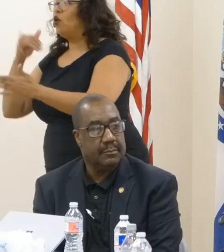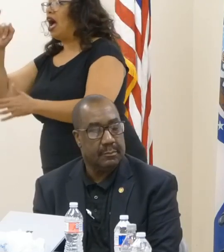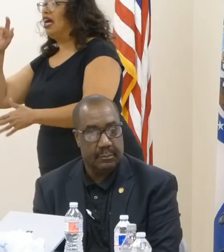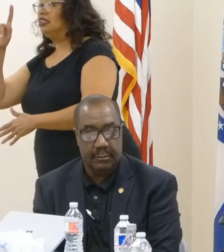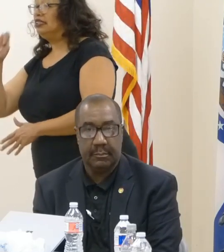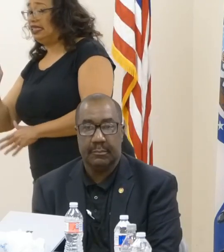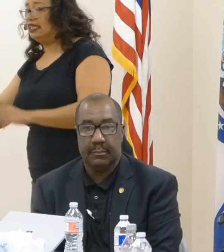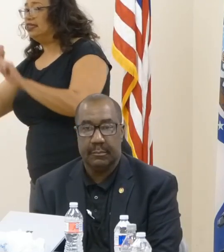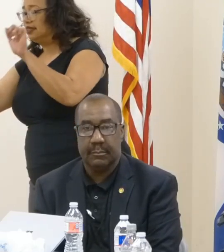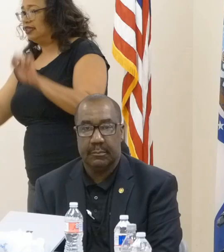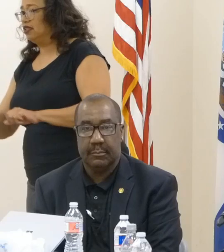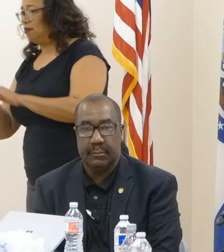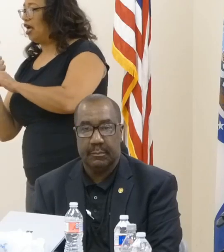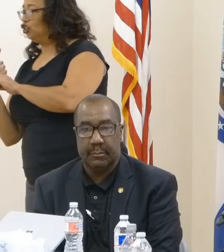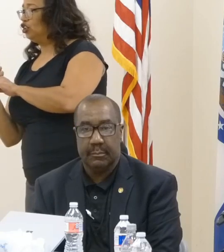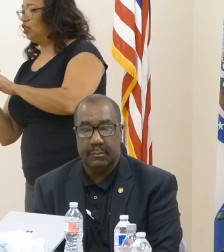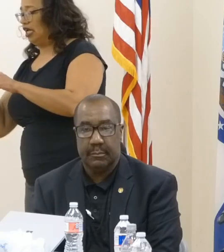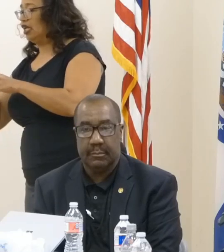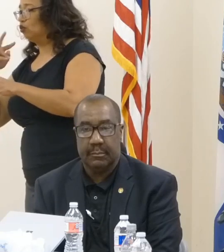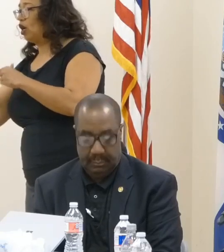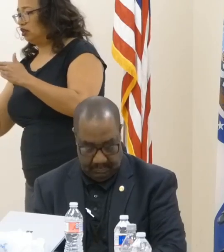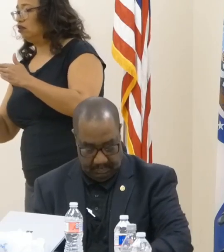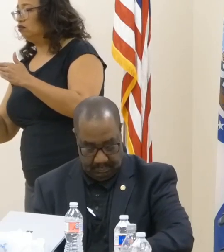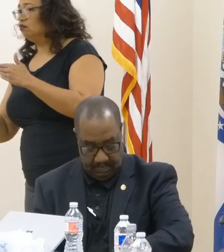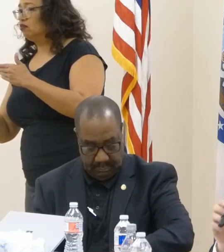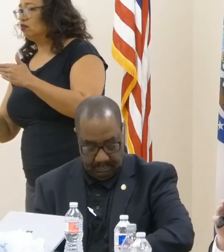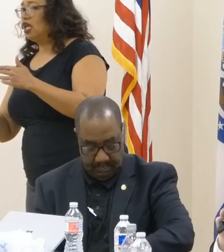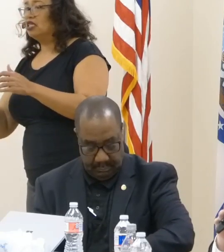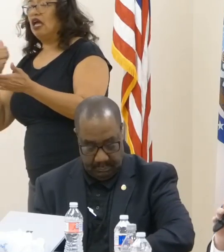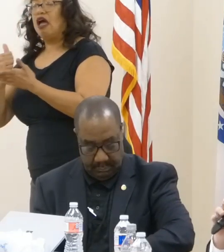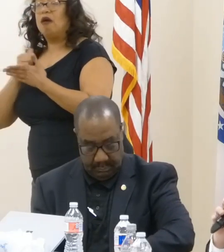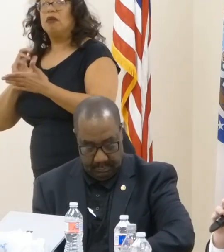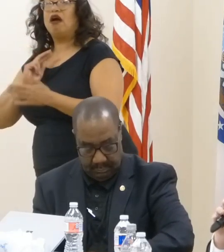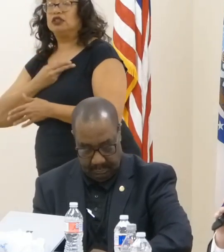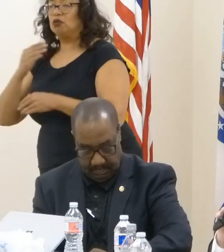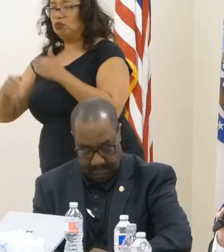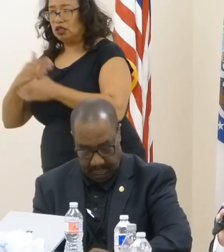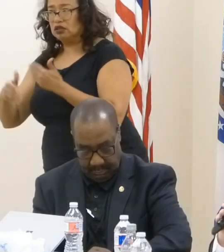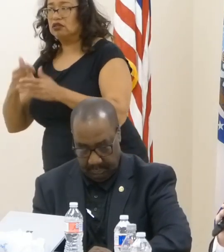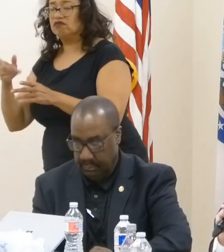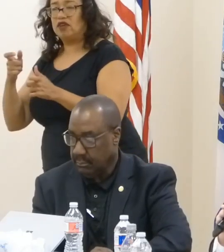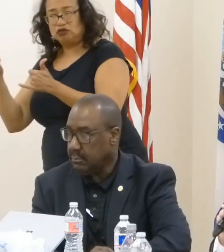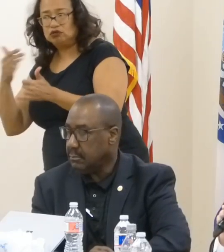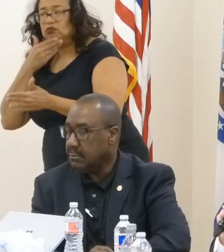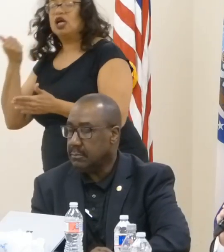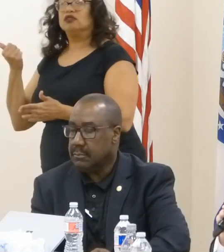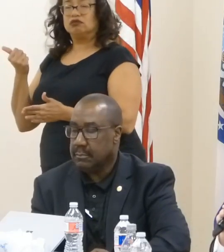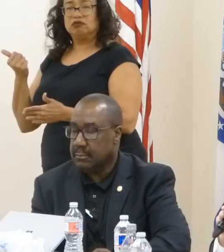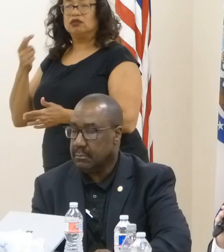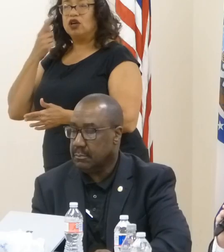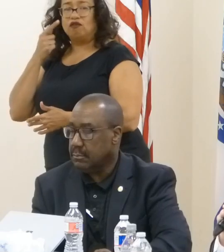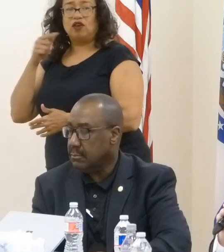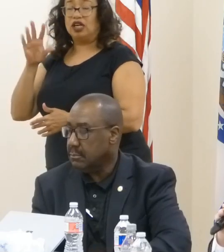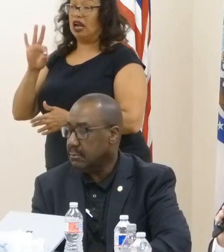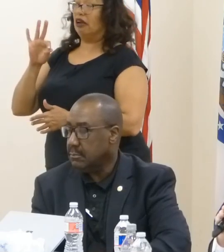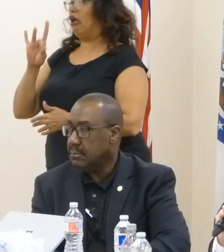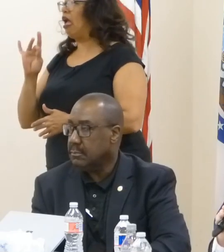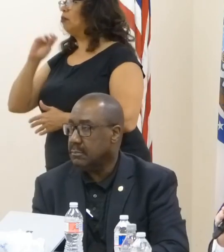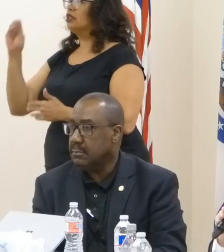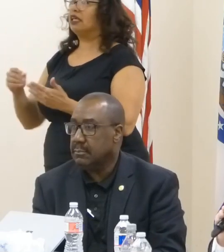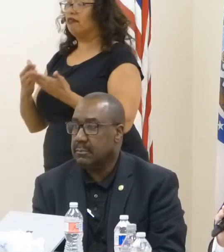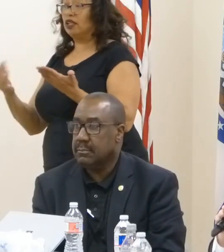working great. It's helping us immensely in getting stuff processed. For 98% of the things